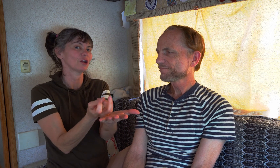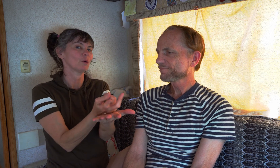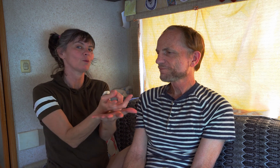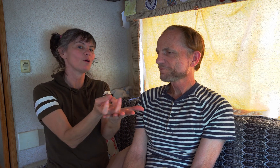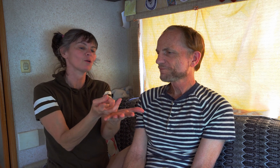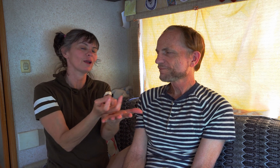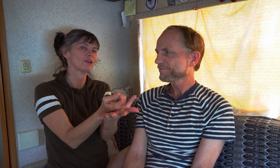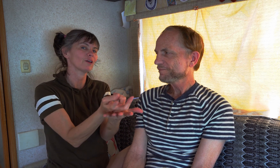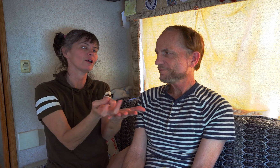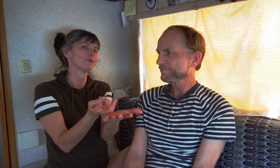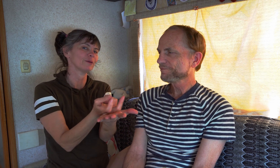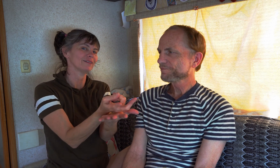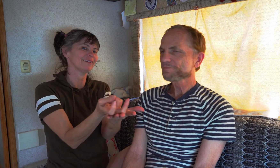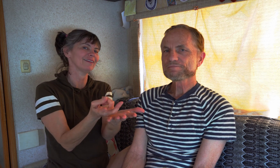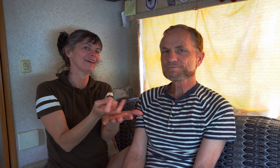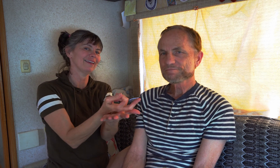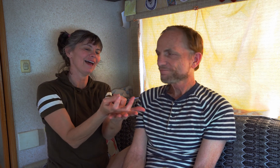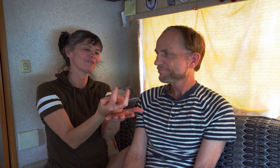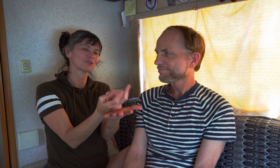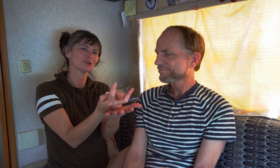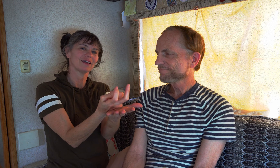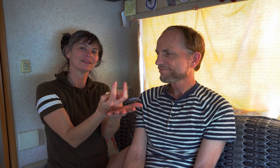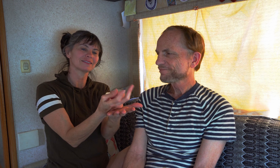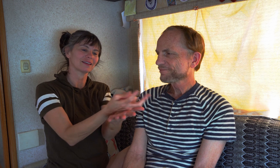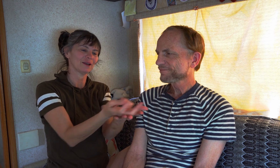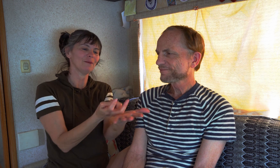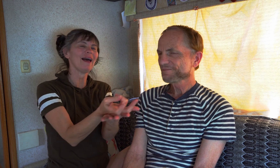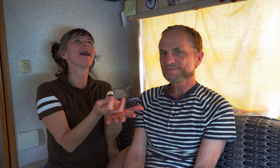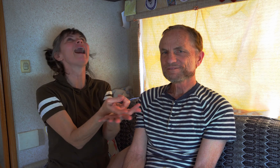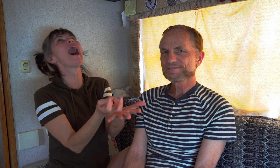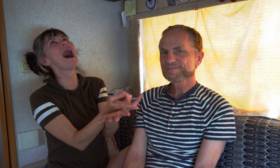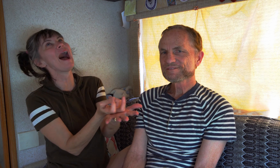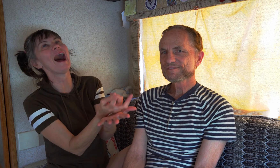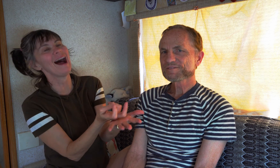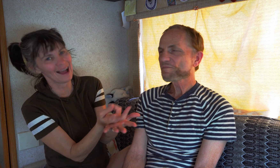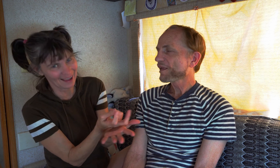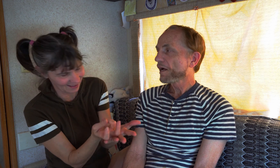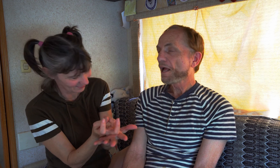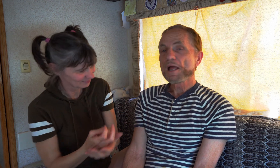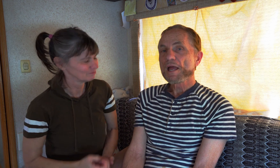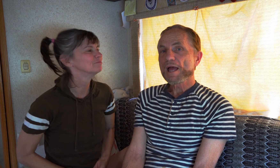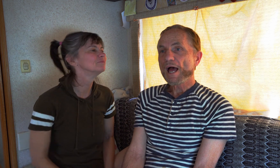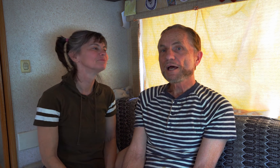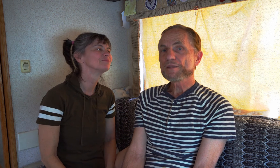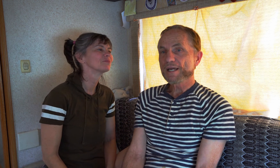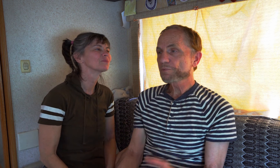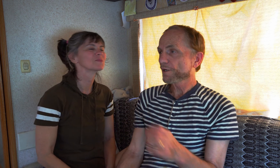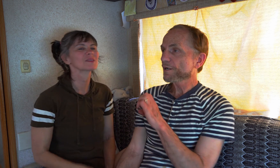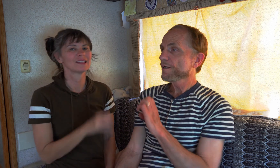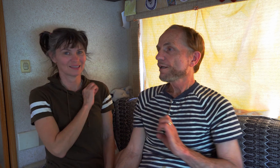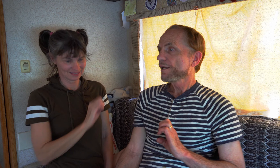then you're gonna roll around on the carpet and laugh, and those are your legs sticking up. Ah! And